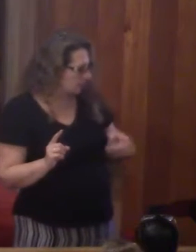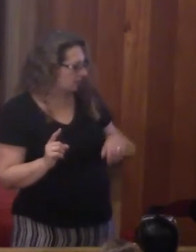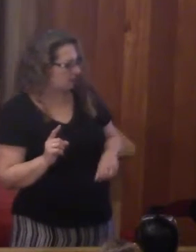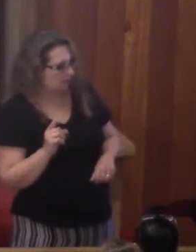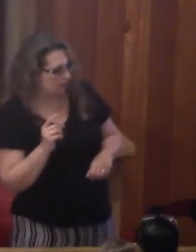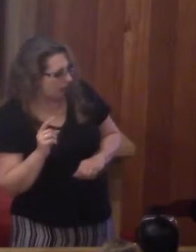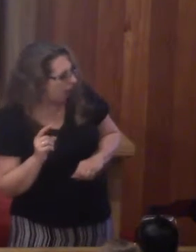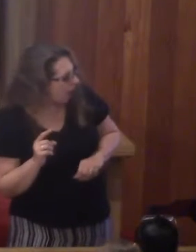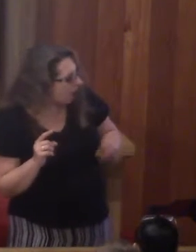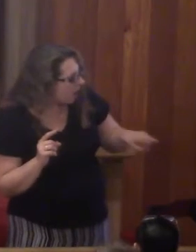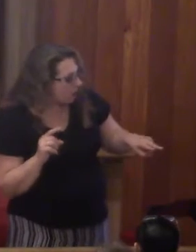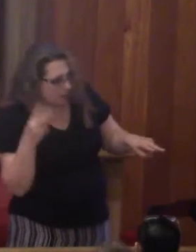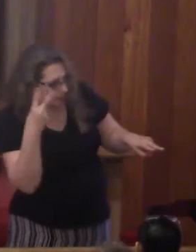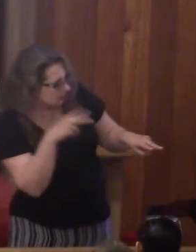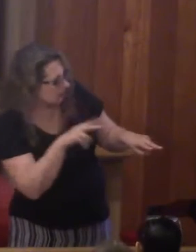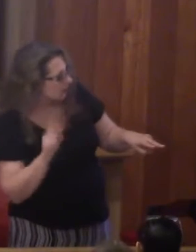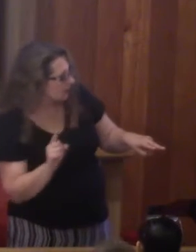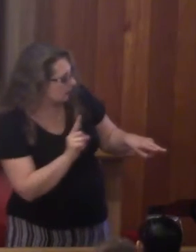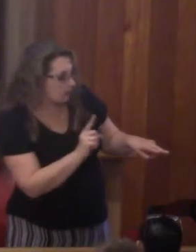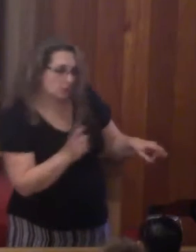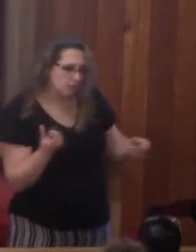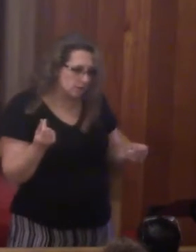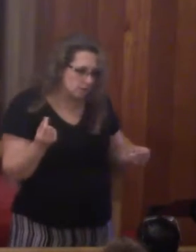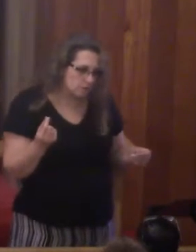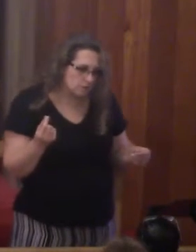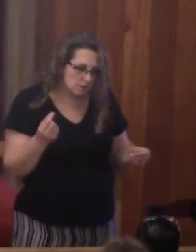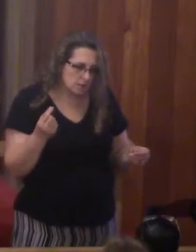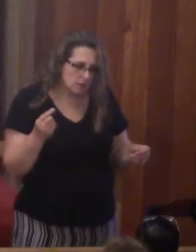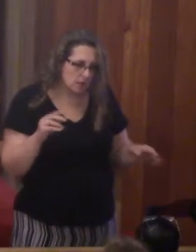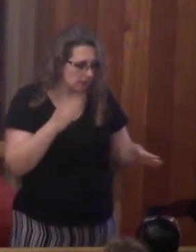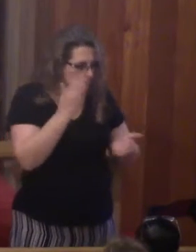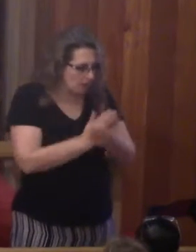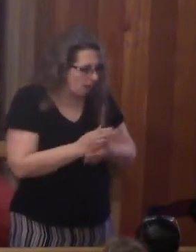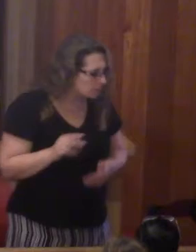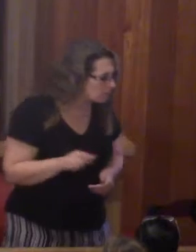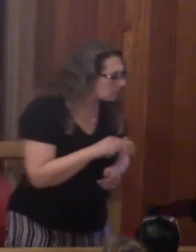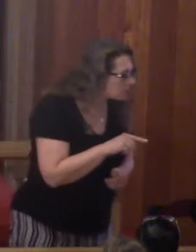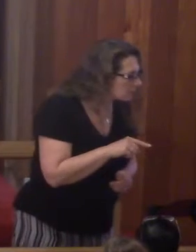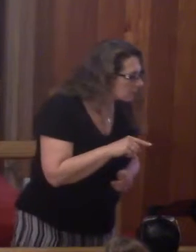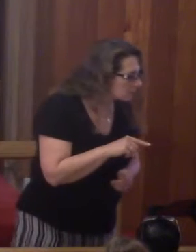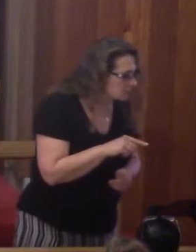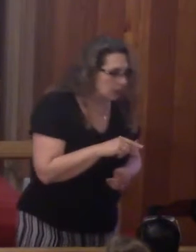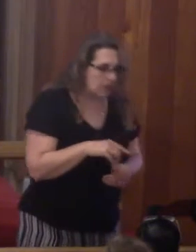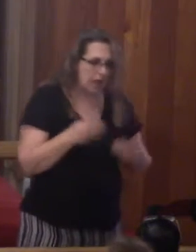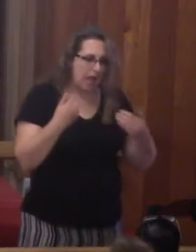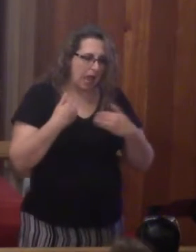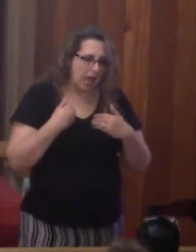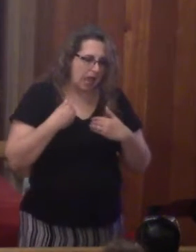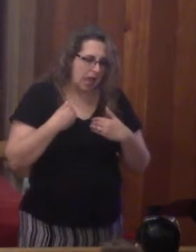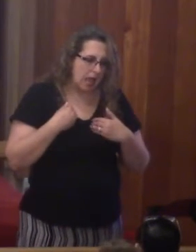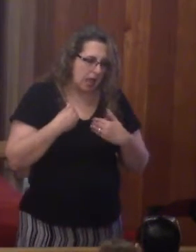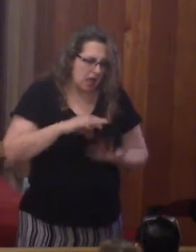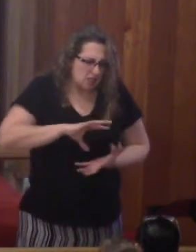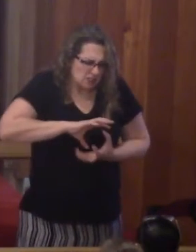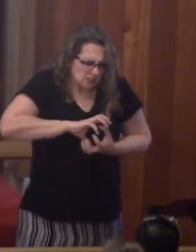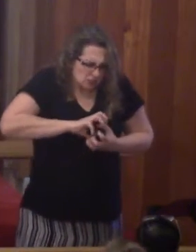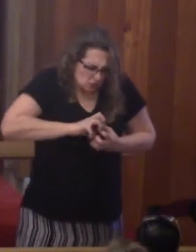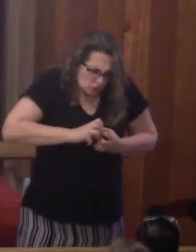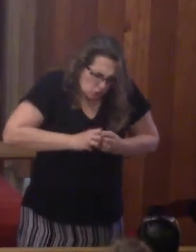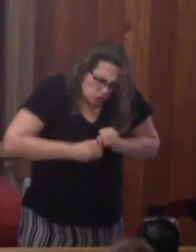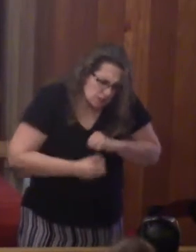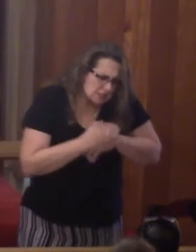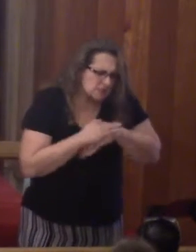territory, sees the man in the ditch, and what does he do? He stops. It says he has that splagnitsomai,